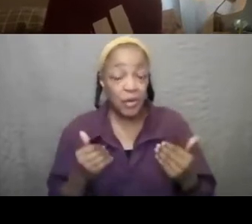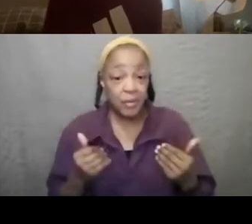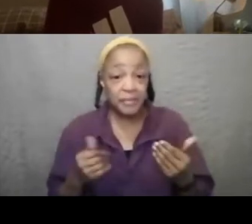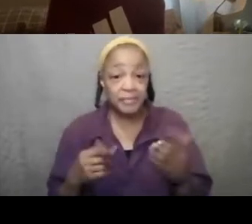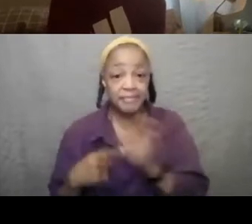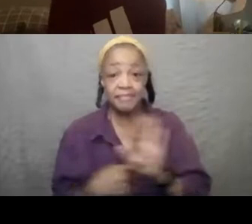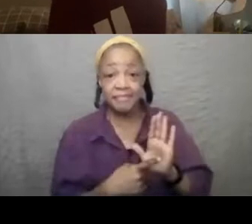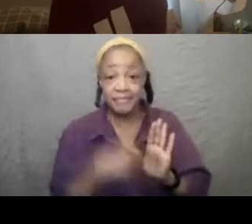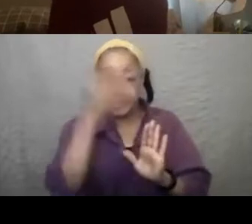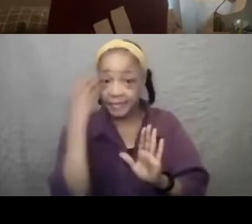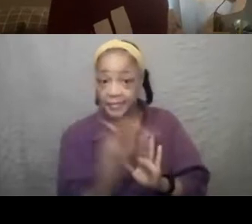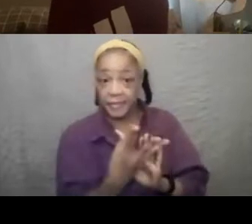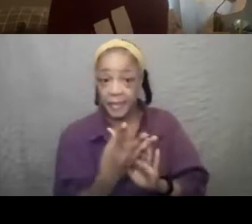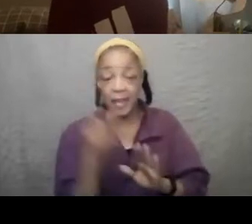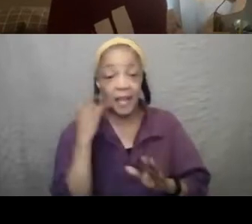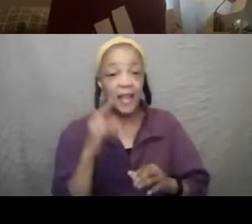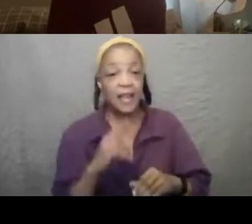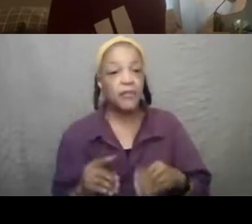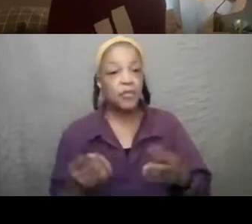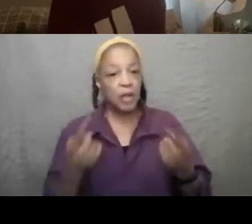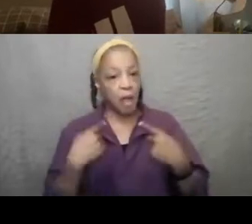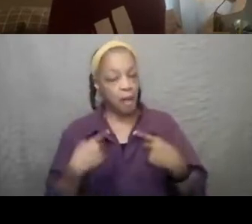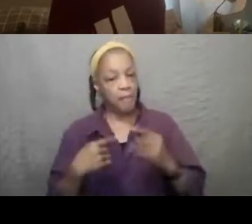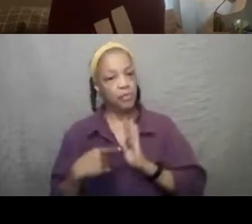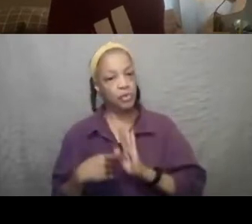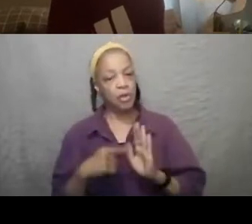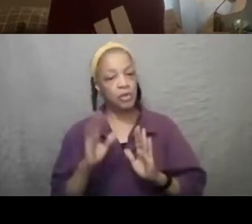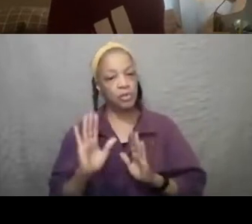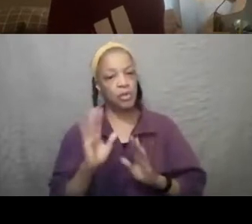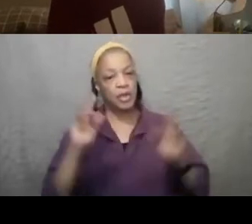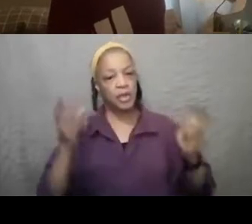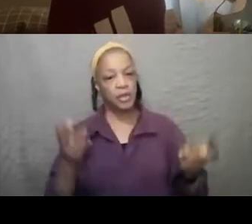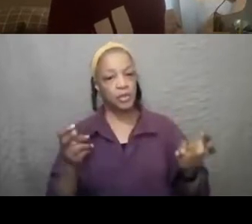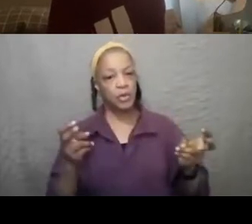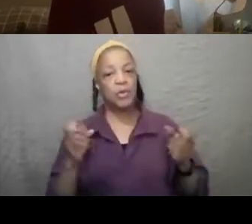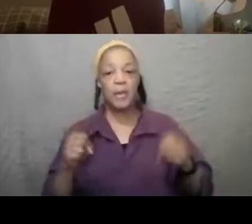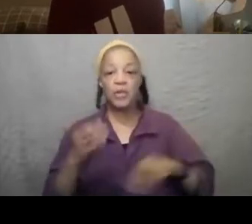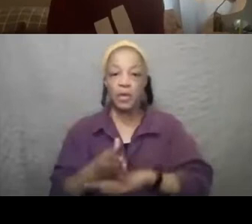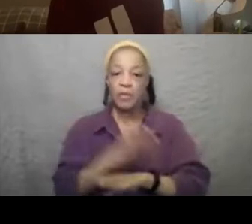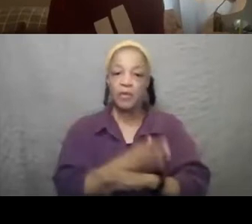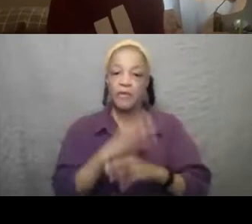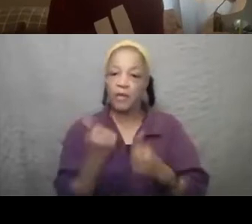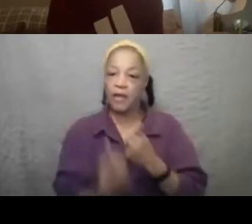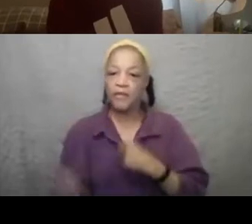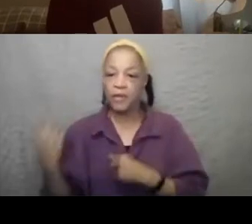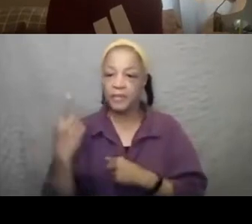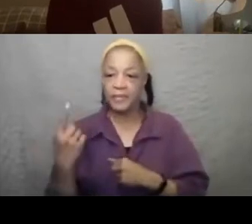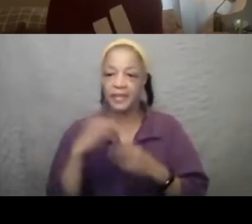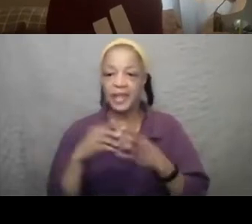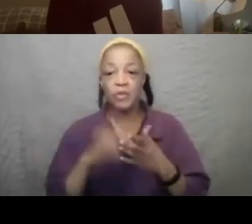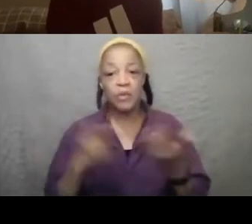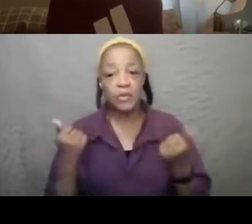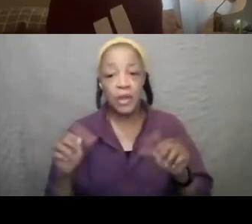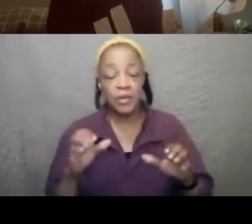issue, we might be able to do something about it and therefore improve it for everybody else. And that's what we're really about, is trying to improve it for